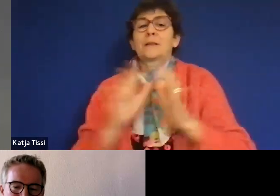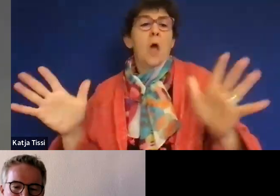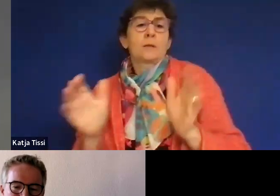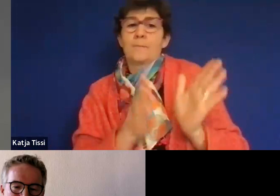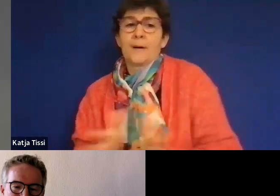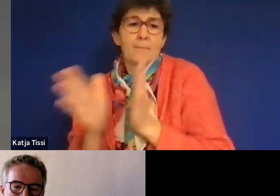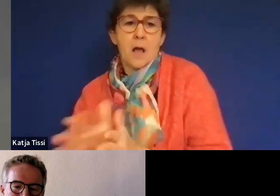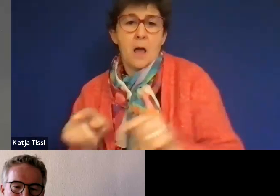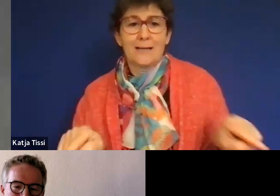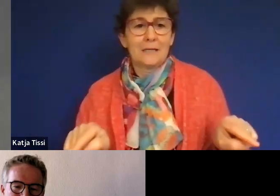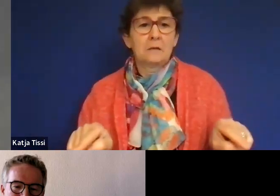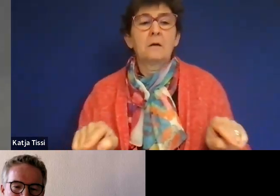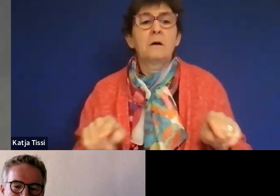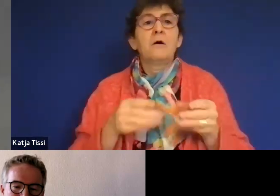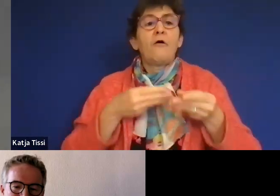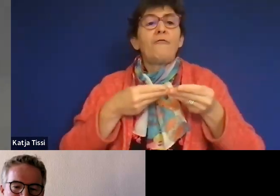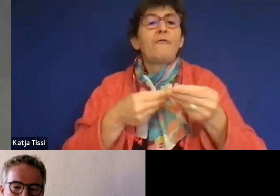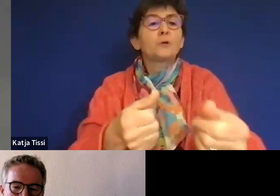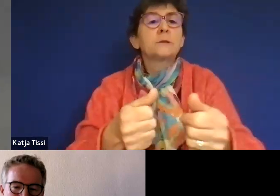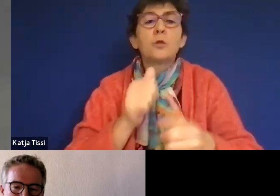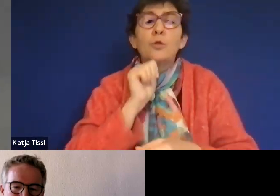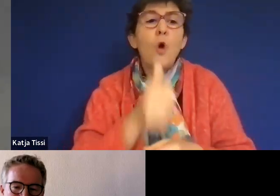with the preparation,